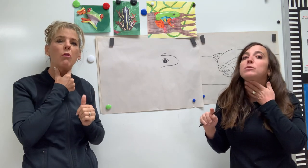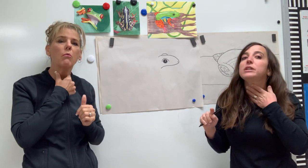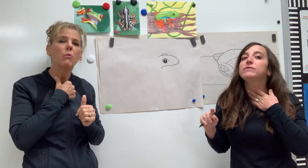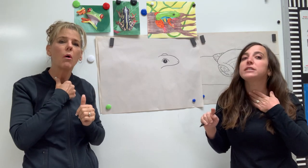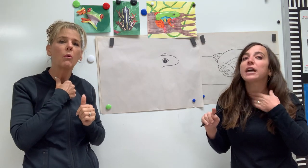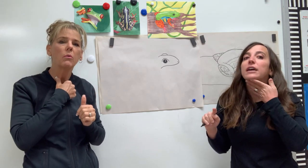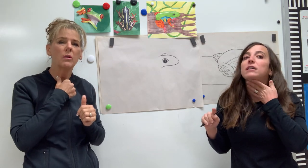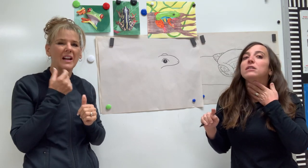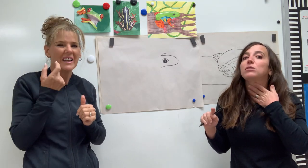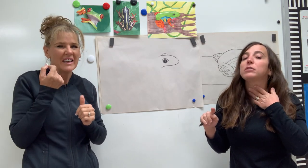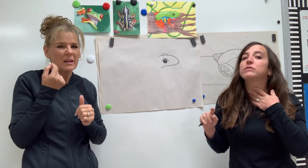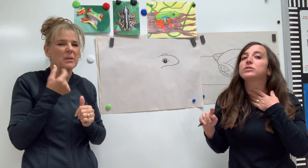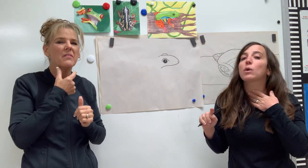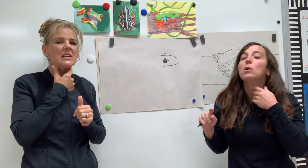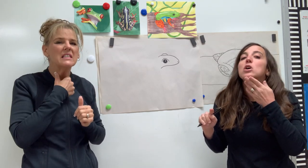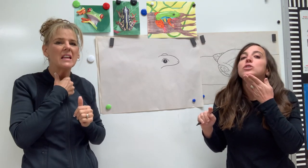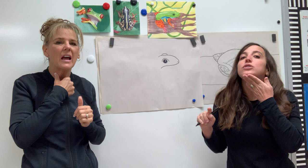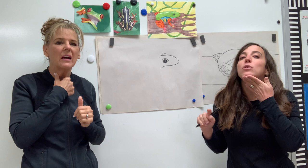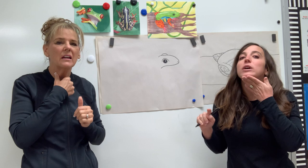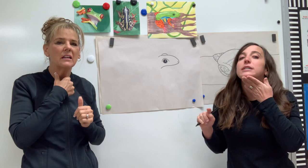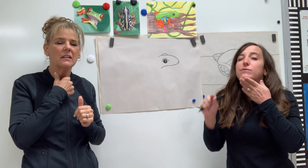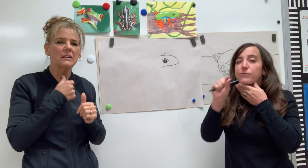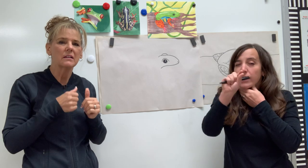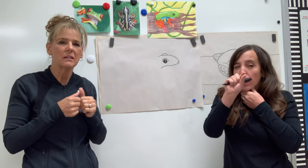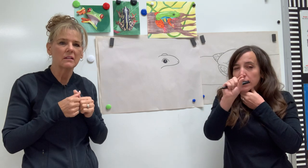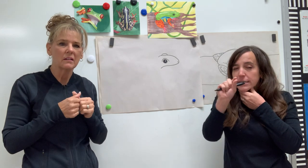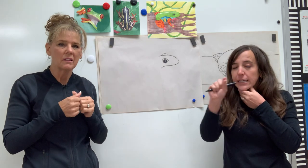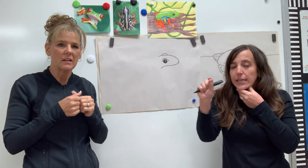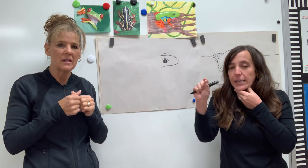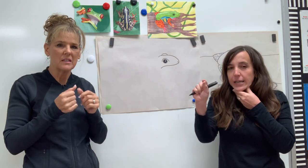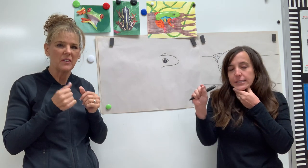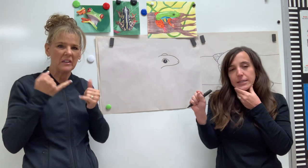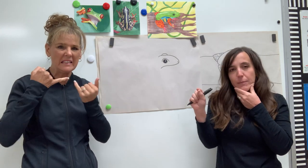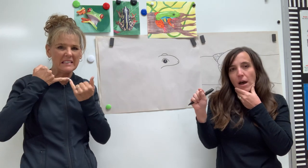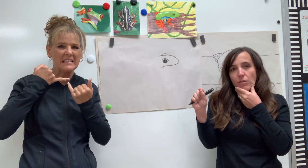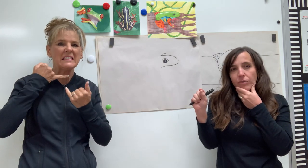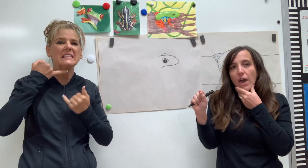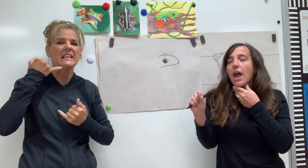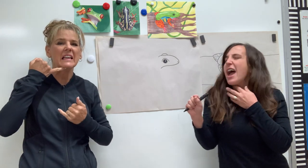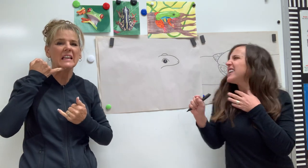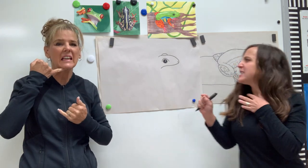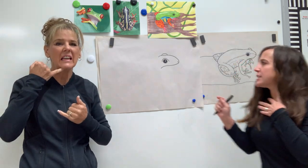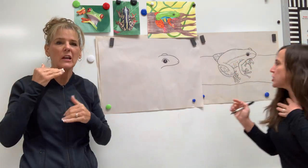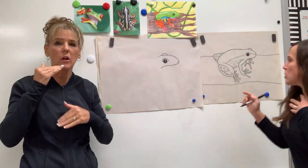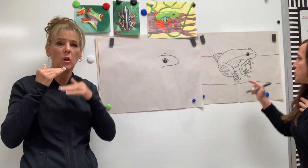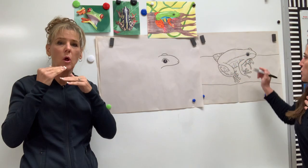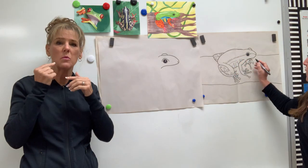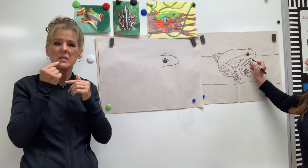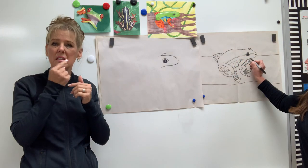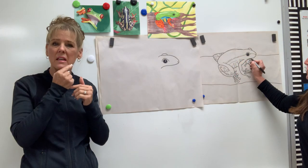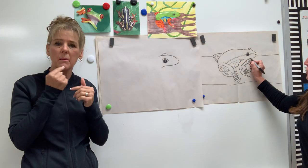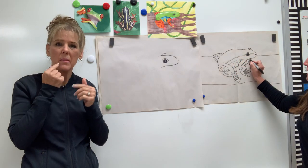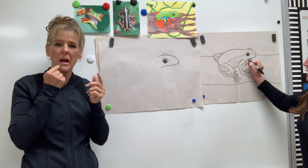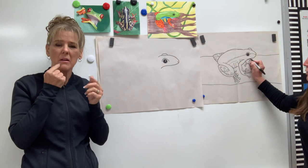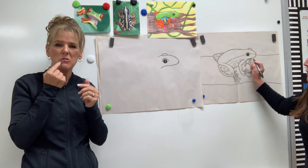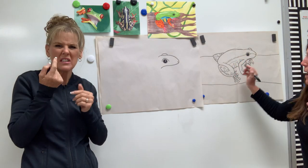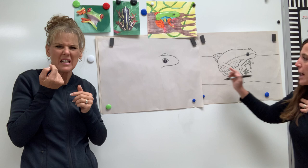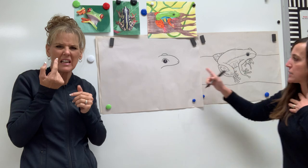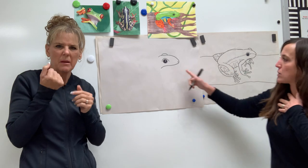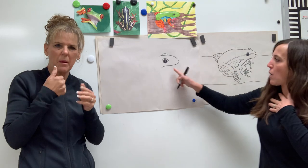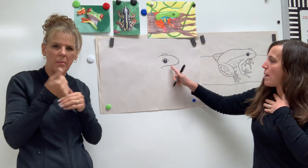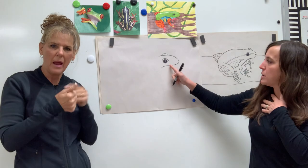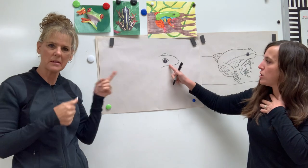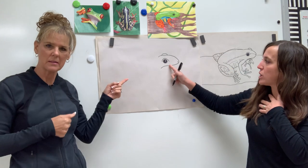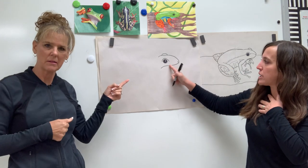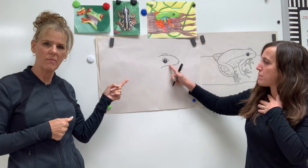That's a little bit of his neck and a little bit of his throat. So it's very skinny next to the mouth, and it doesn't go too far, it goes just a little bit